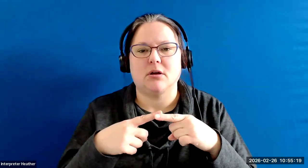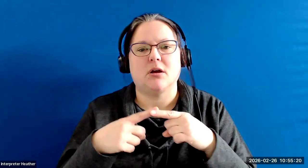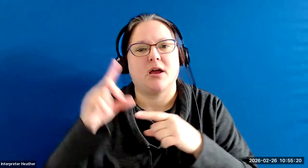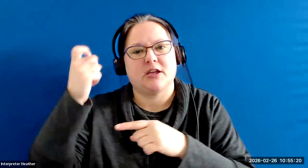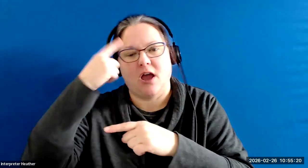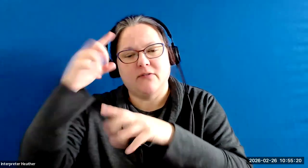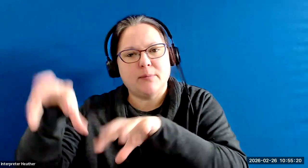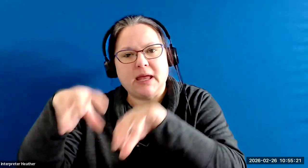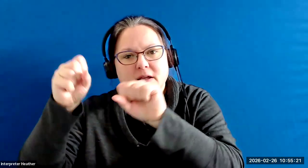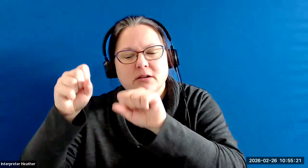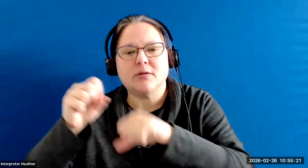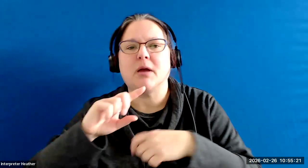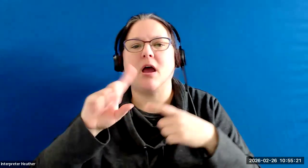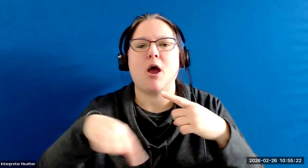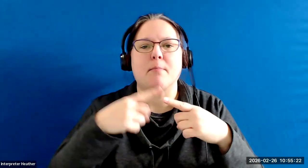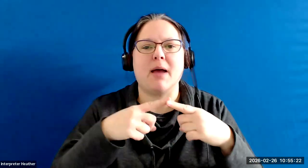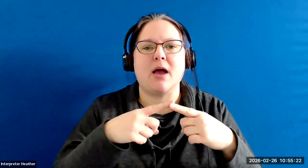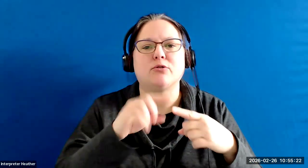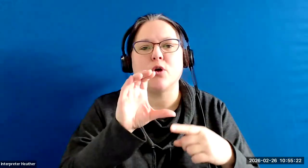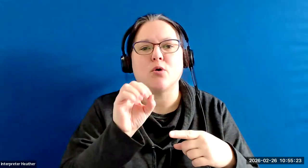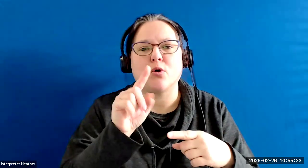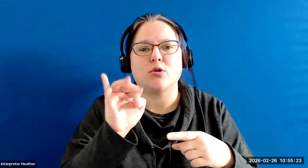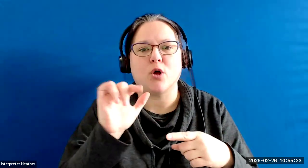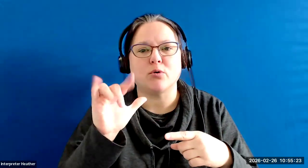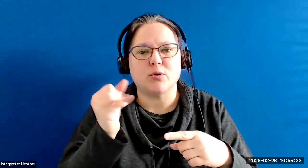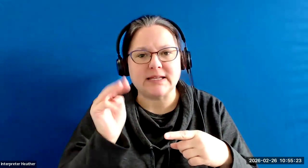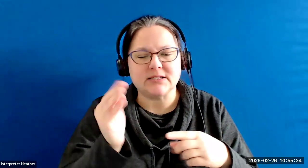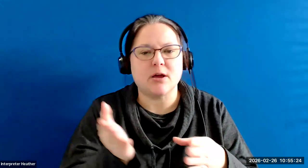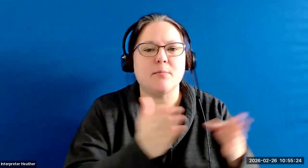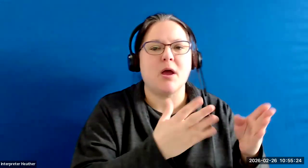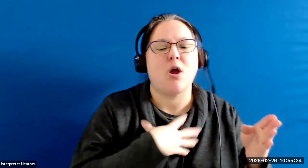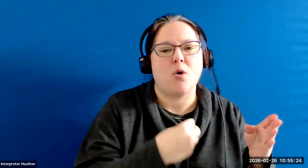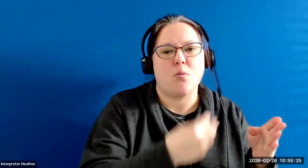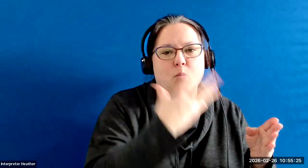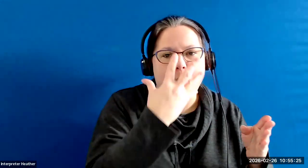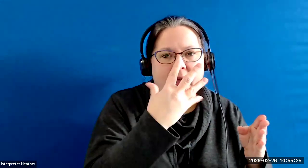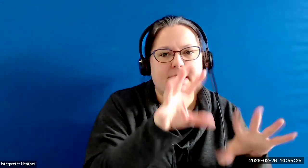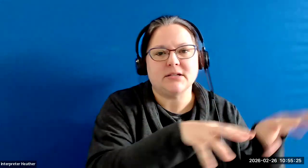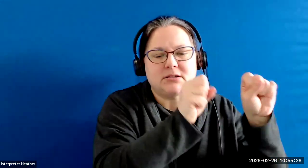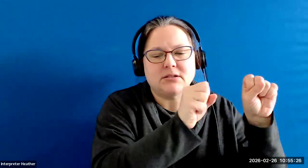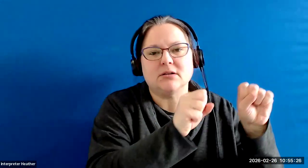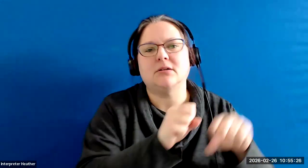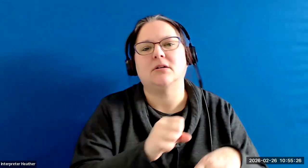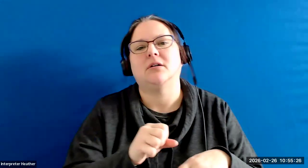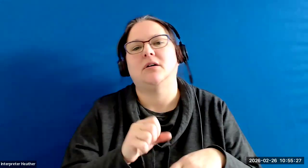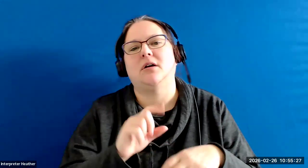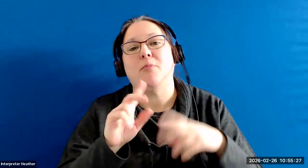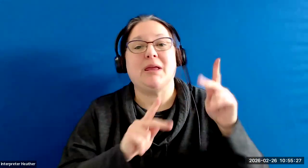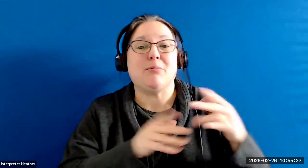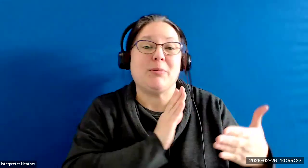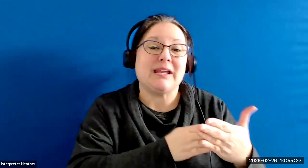imperialism, about colonialism, about white supremacy, about